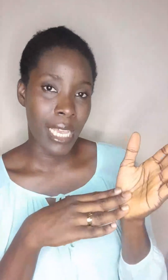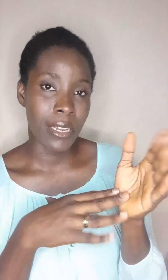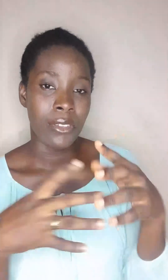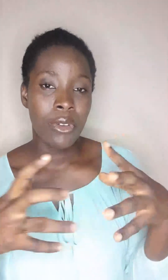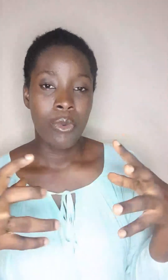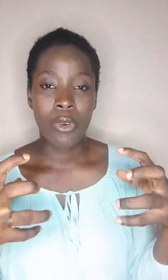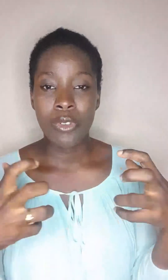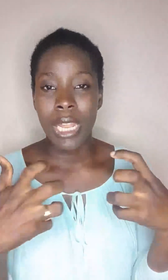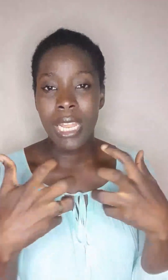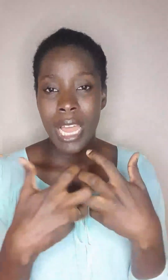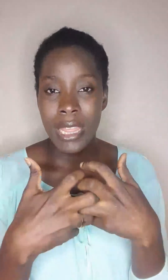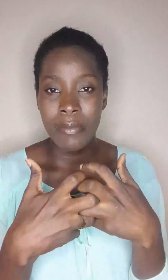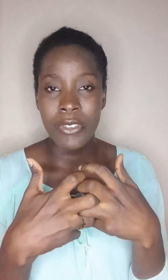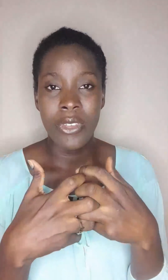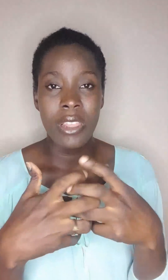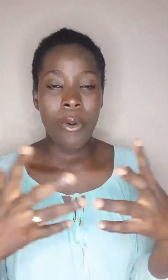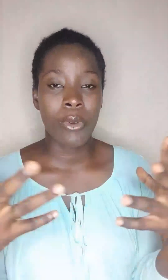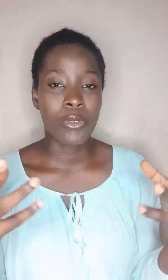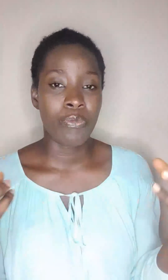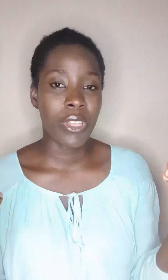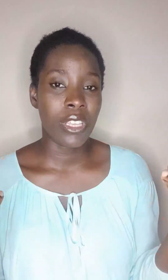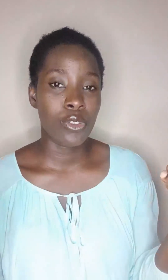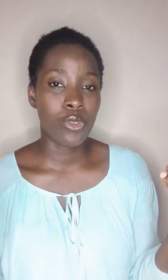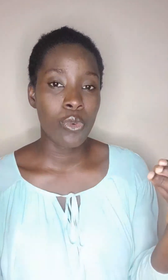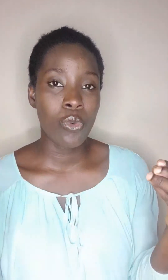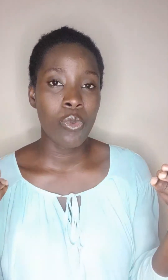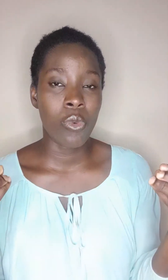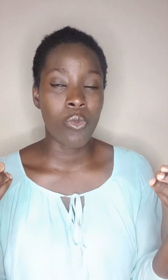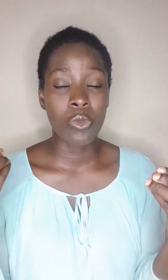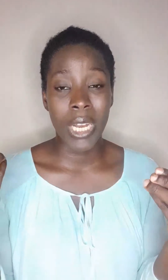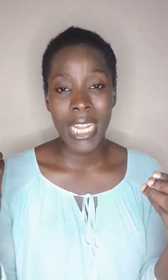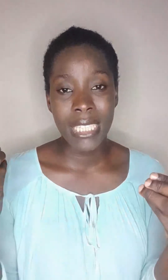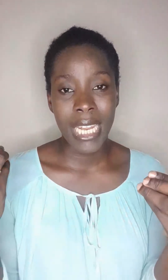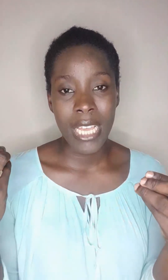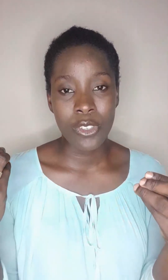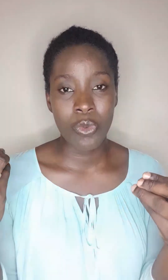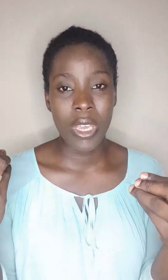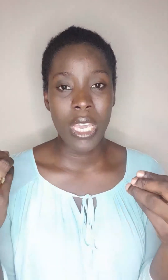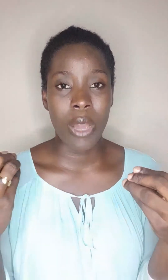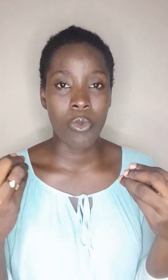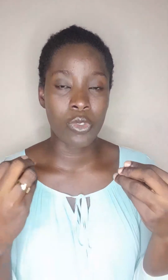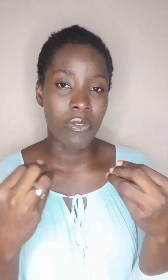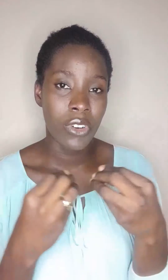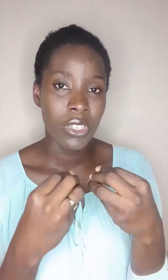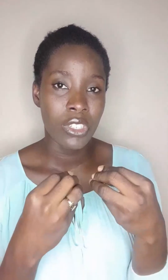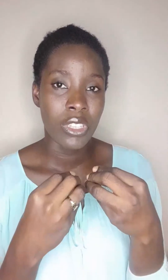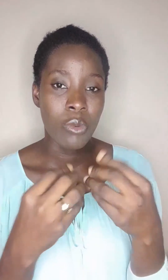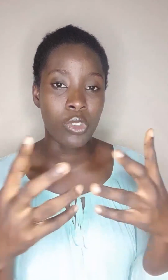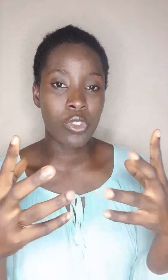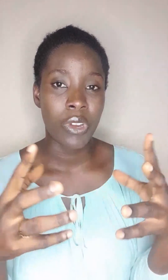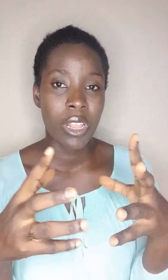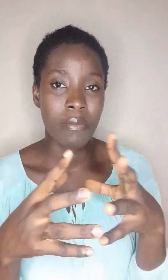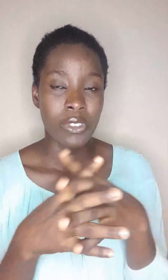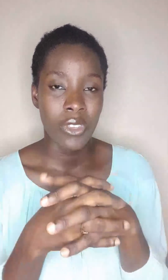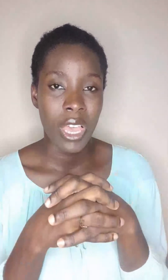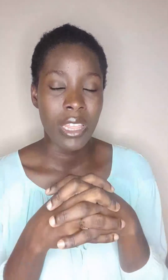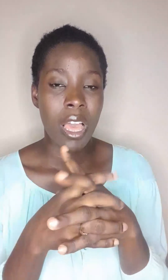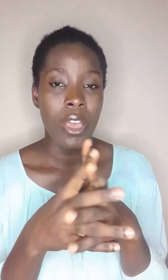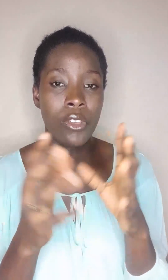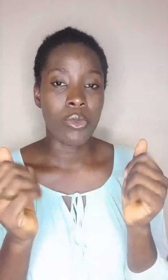Z. Want to align them together, want to bring the two, what we learned last week and what we have learned today, want to bring them together. So we're going to